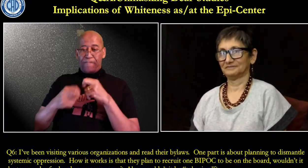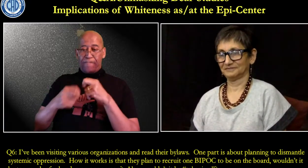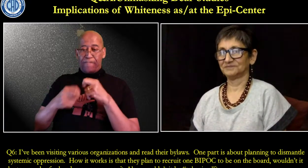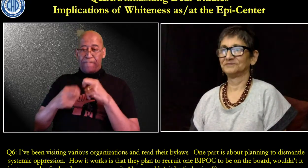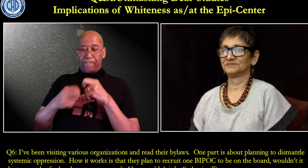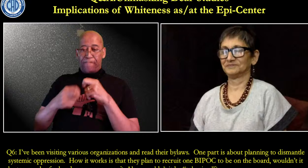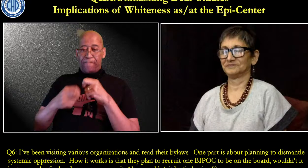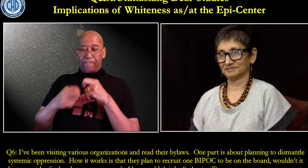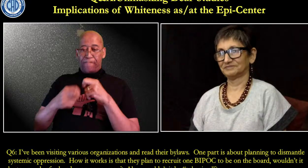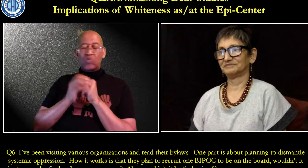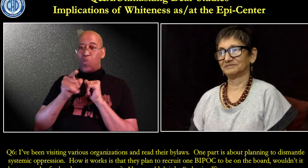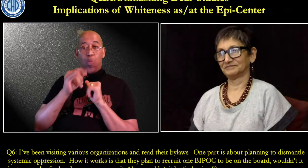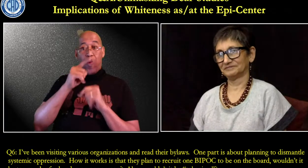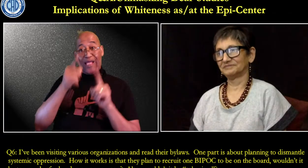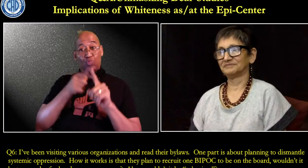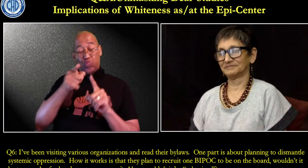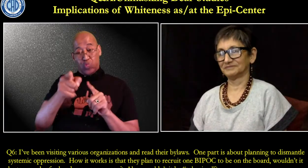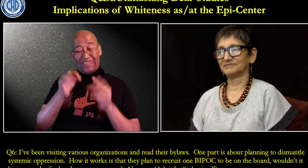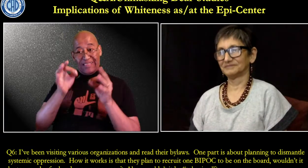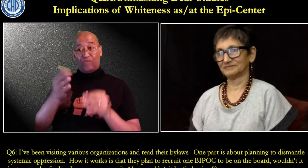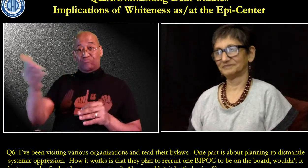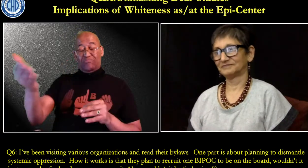And where do you see that problem?